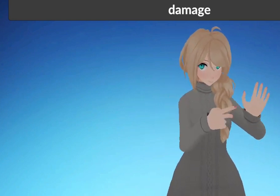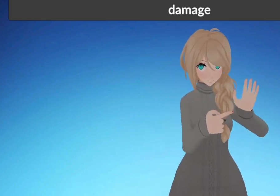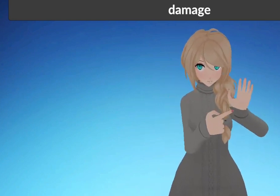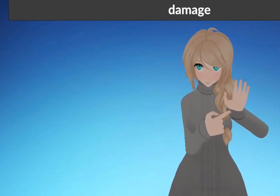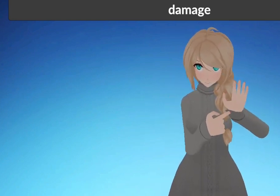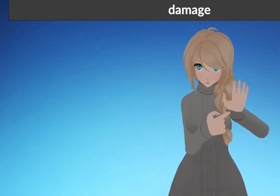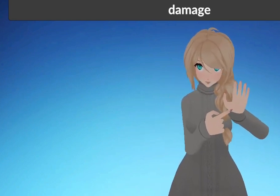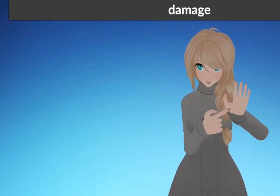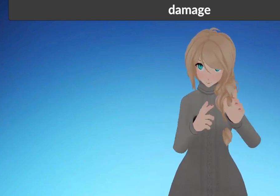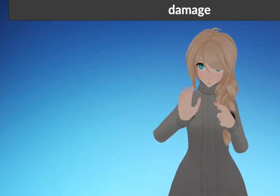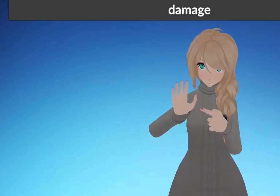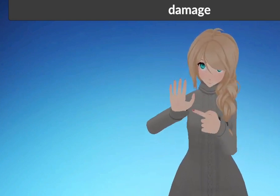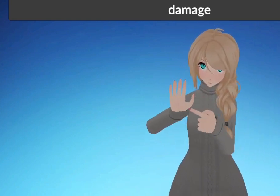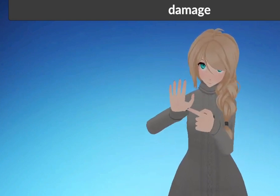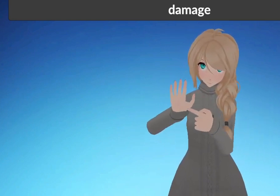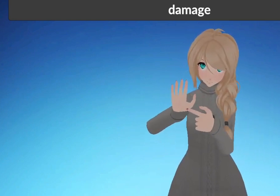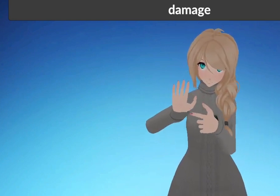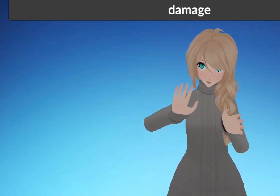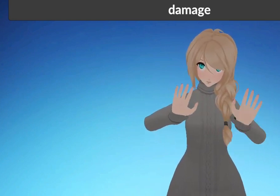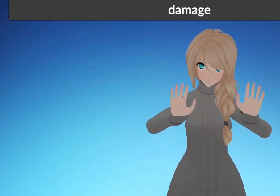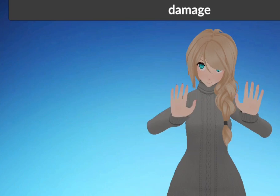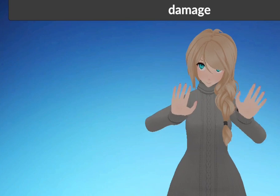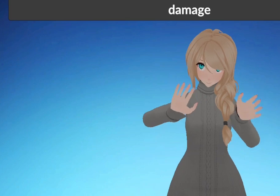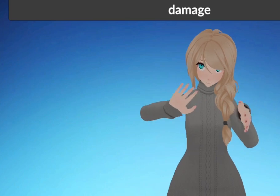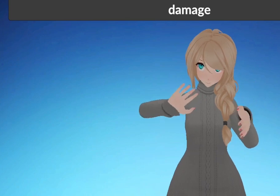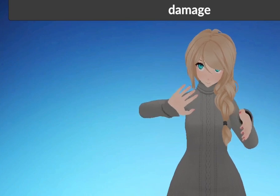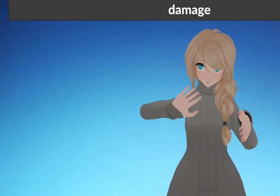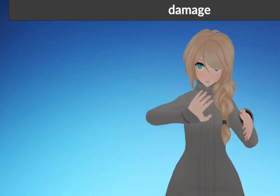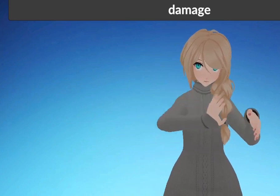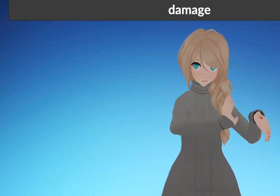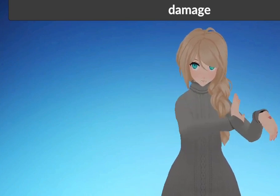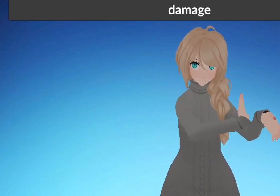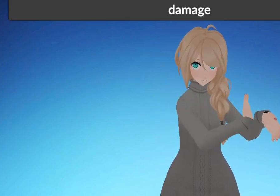Put palm to palm. Open galaxy.